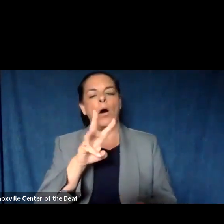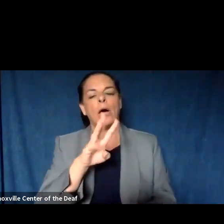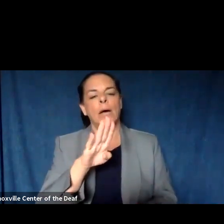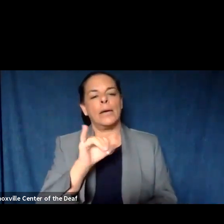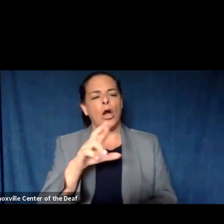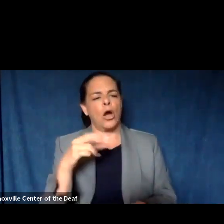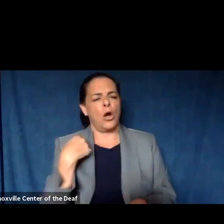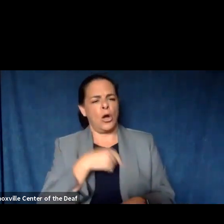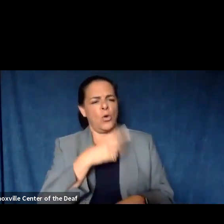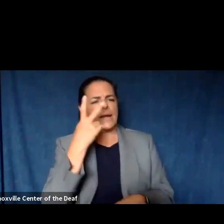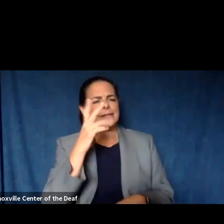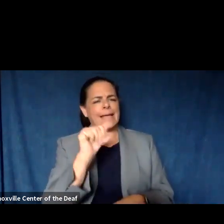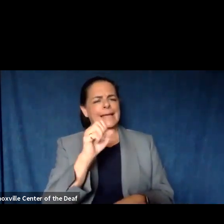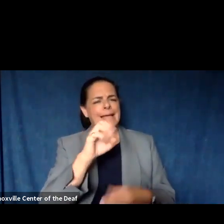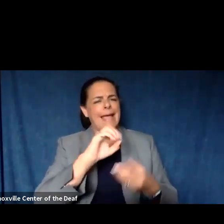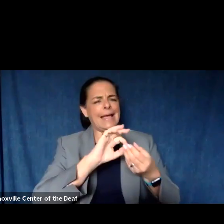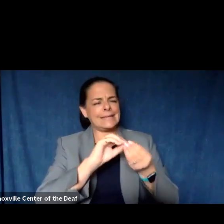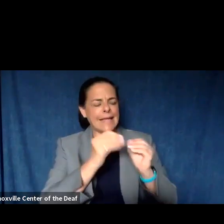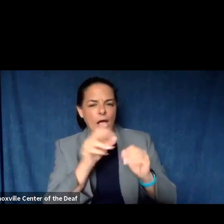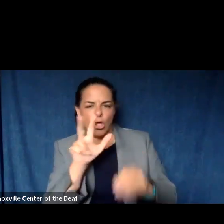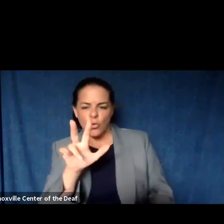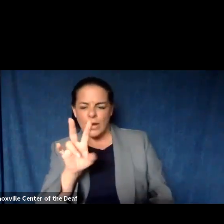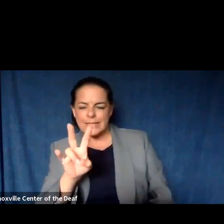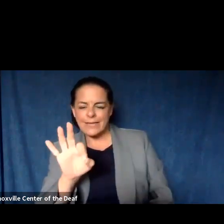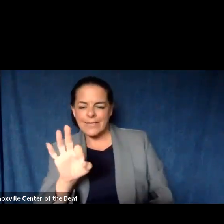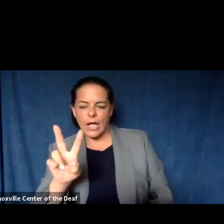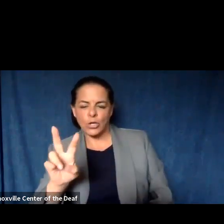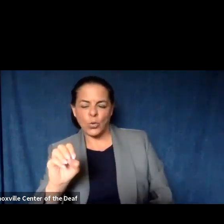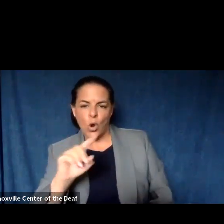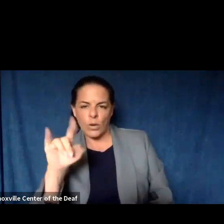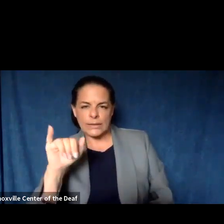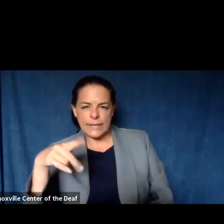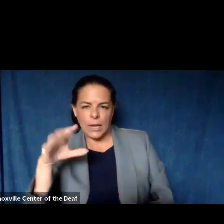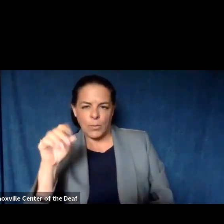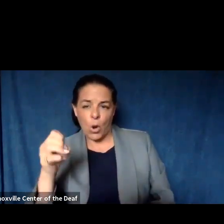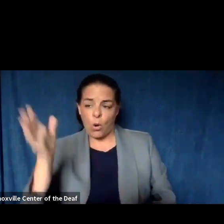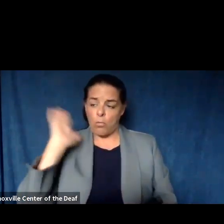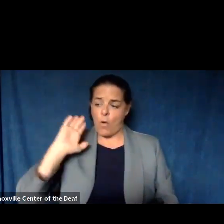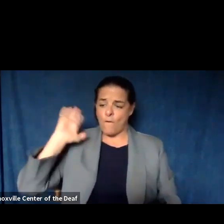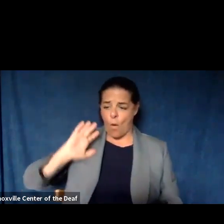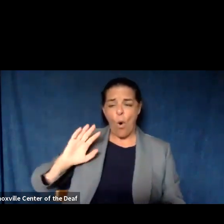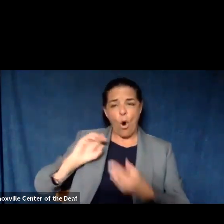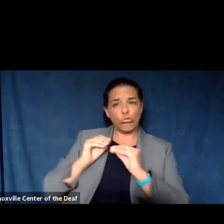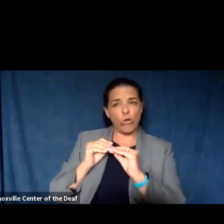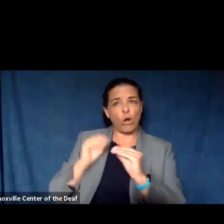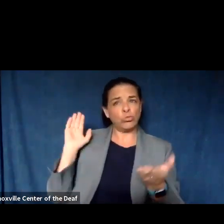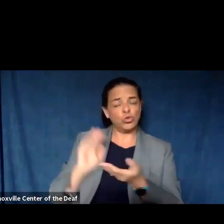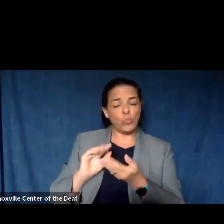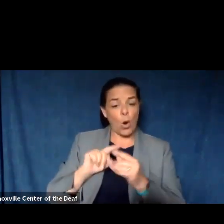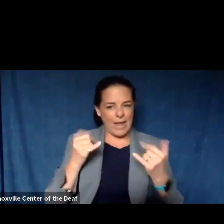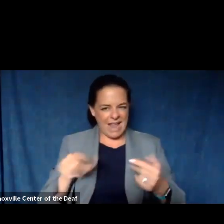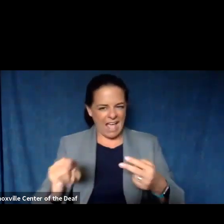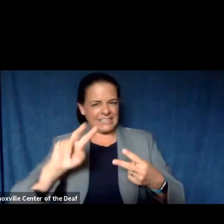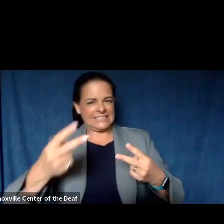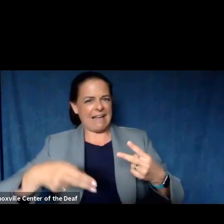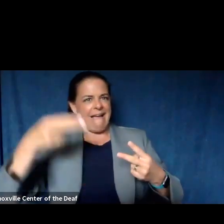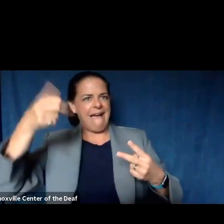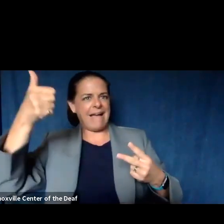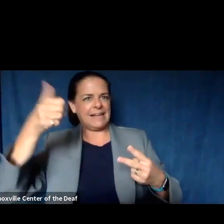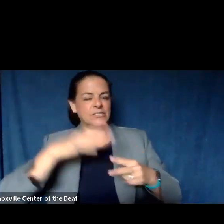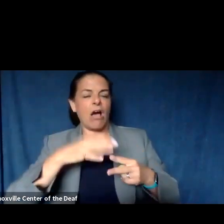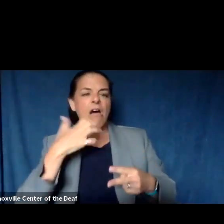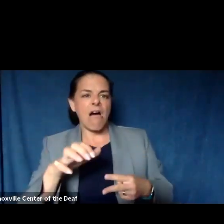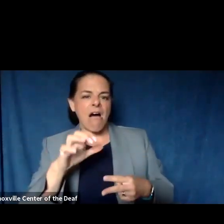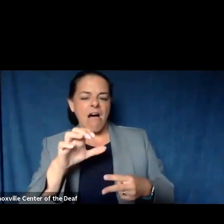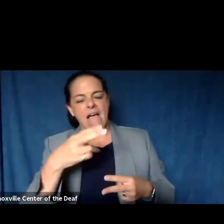steadily rise in the 37920 zip code, and early on those numbers were small. It now has the second highest number on the heat map. Do